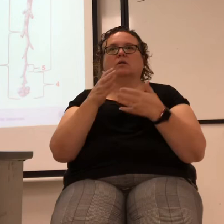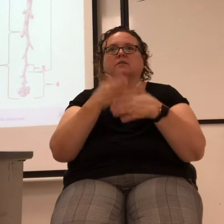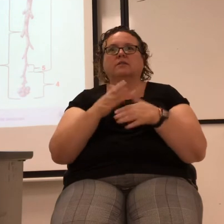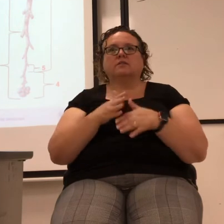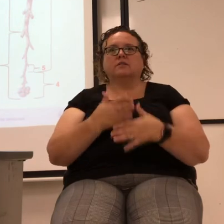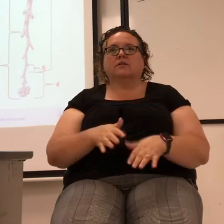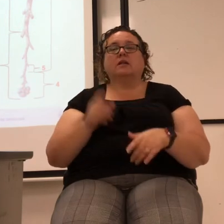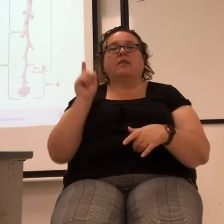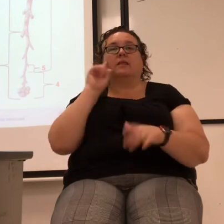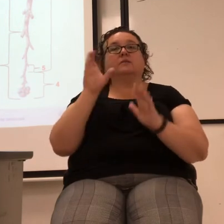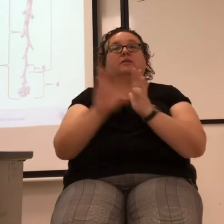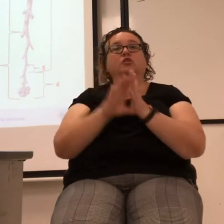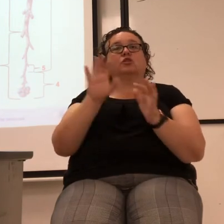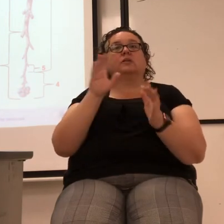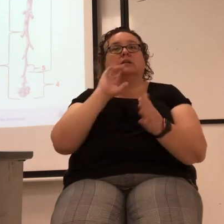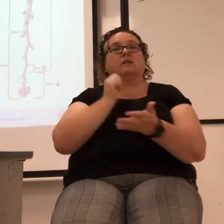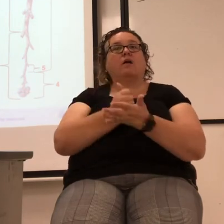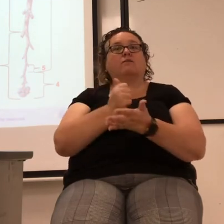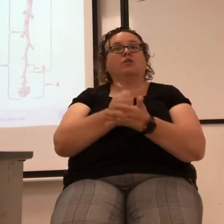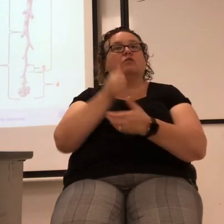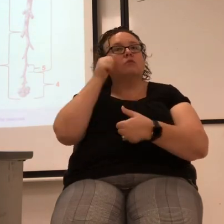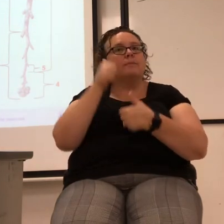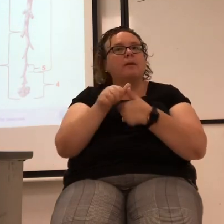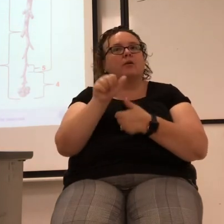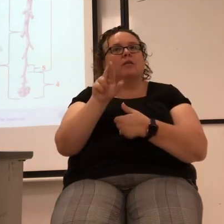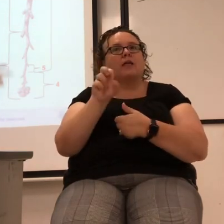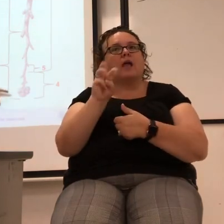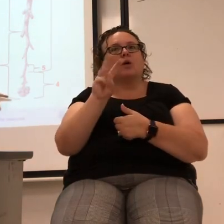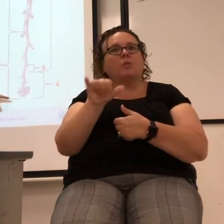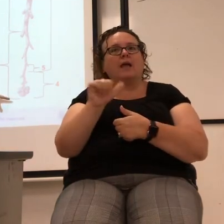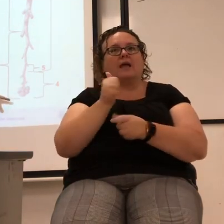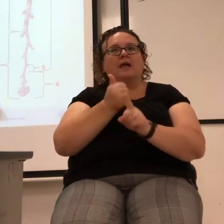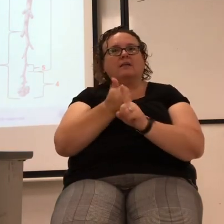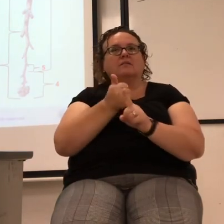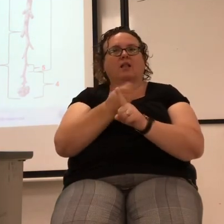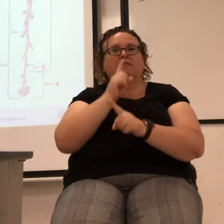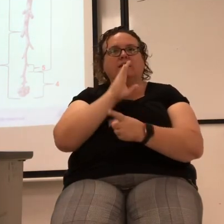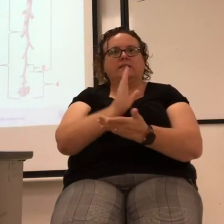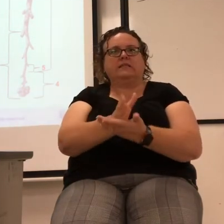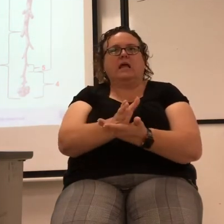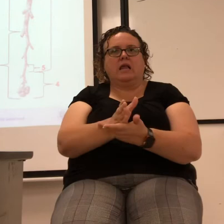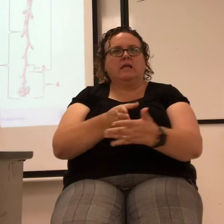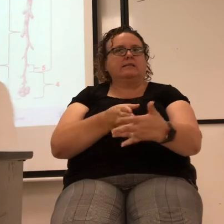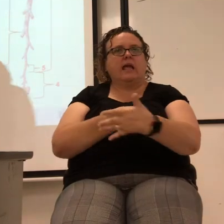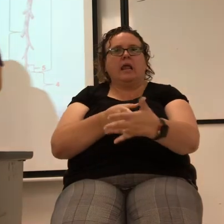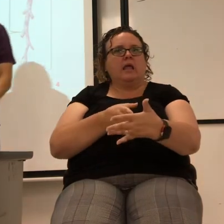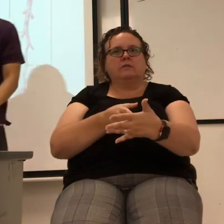useful. Remember, the airway is a dead end. There's the end.